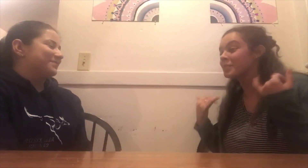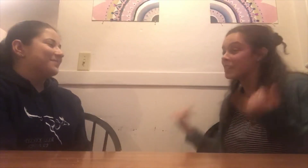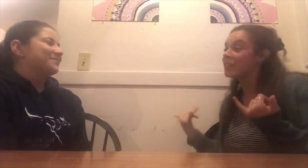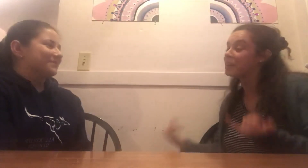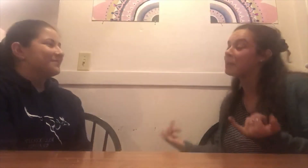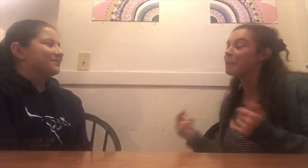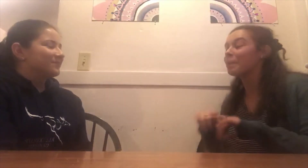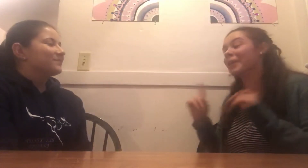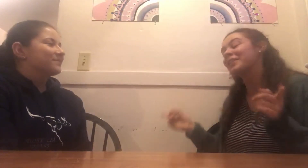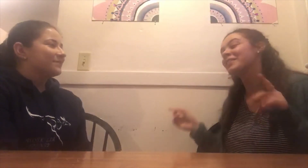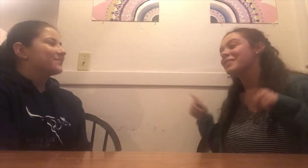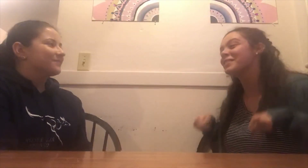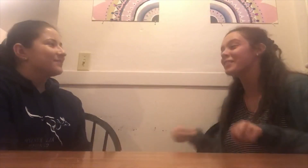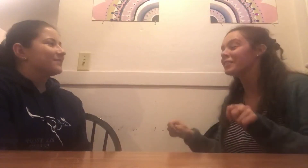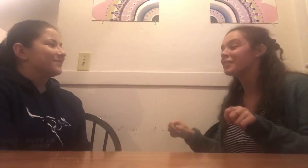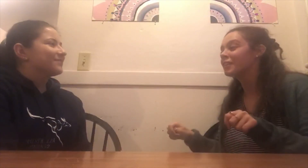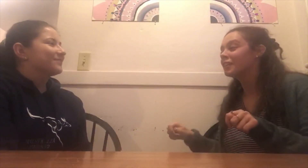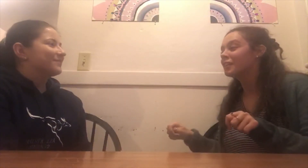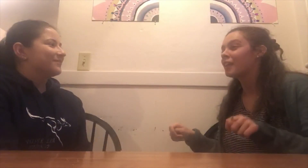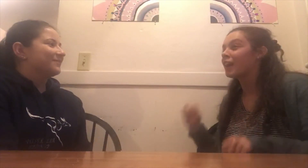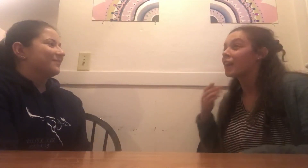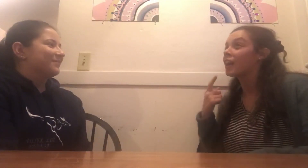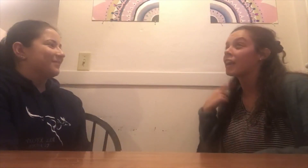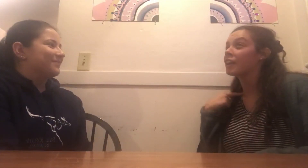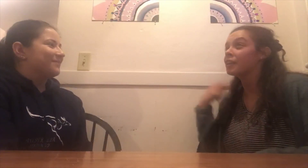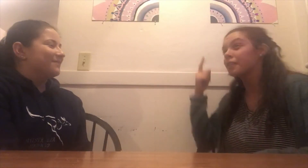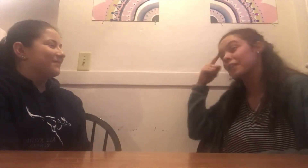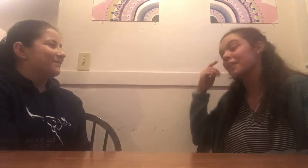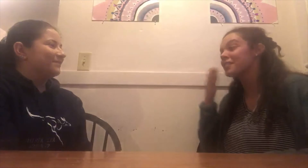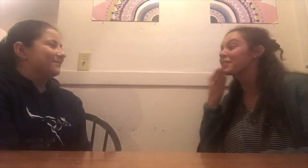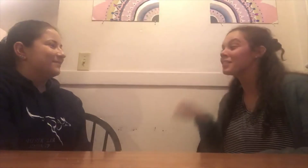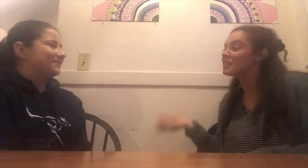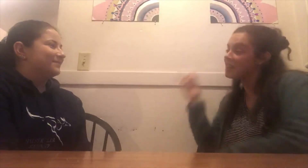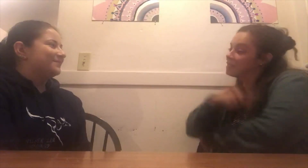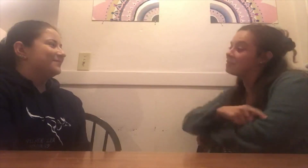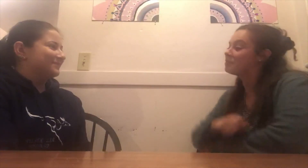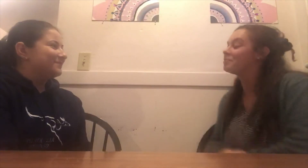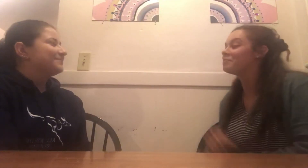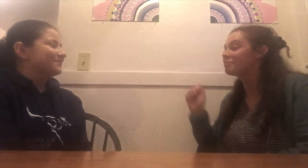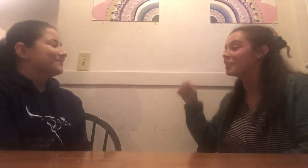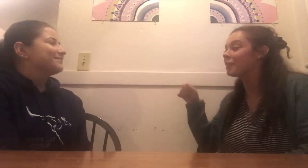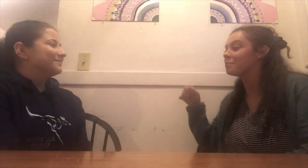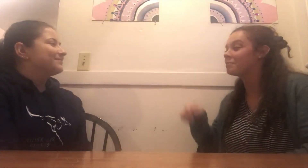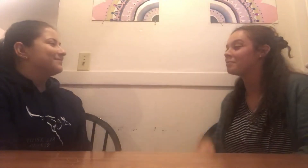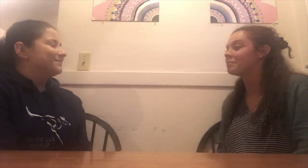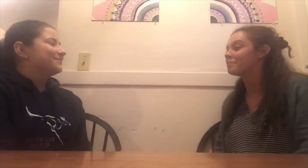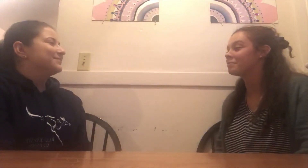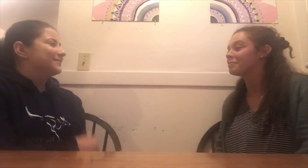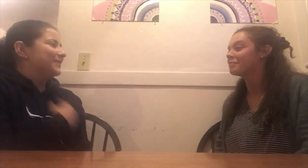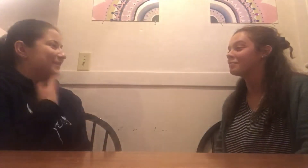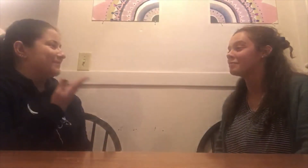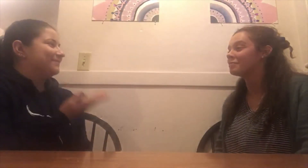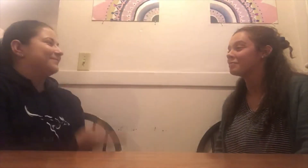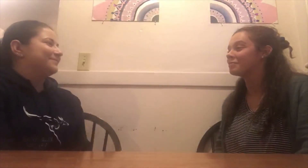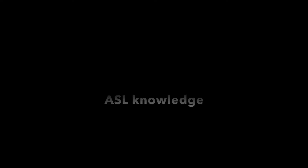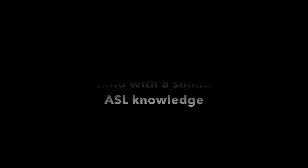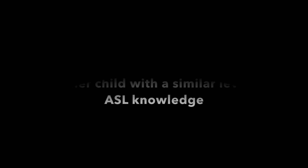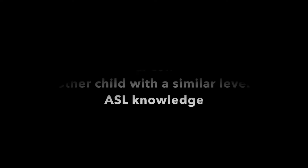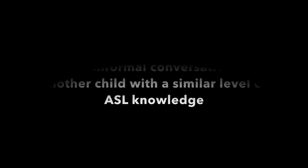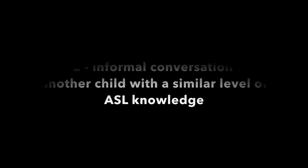today, but still, I think it's a good day. Yeah, Good.